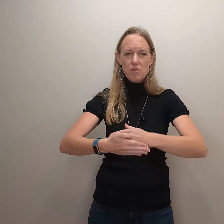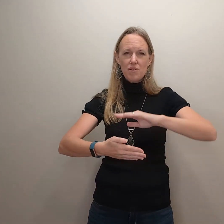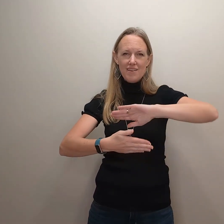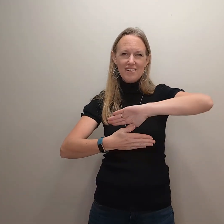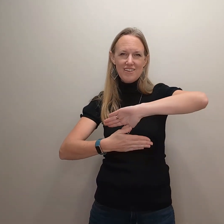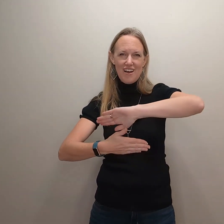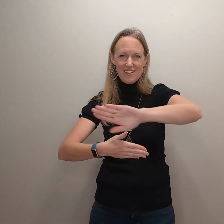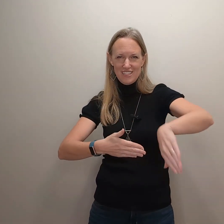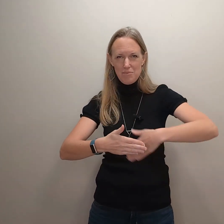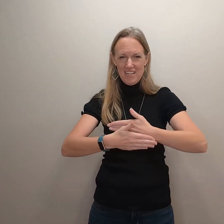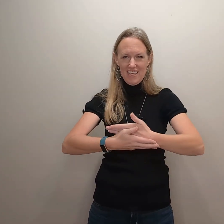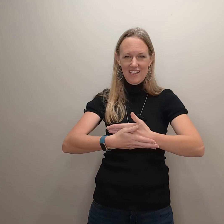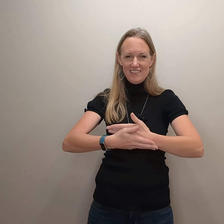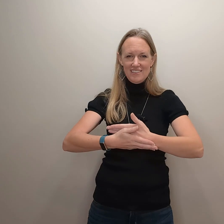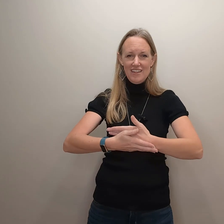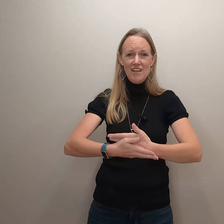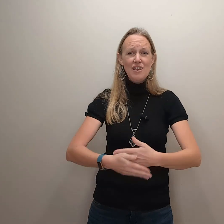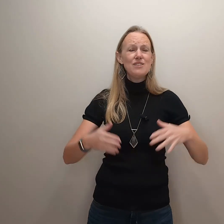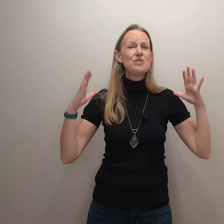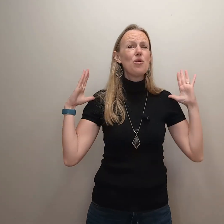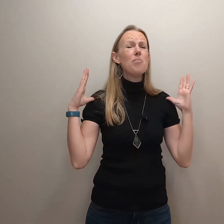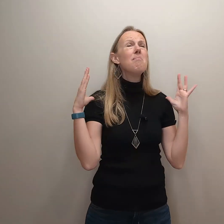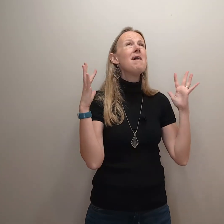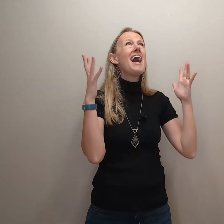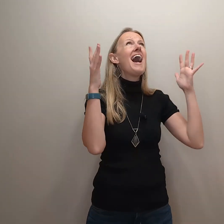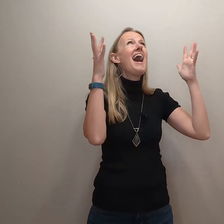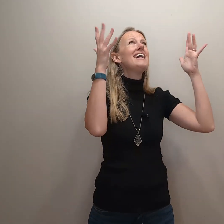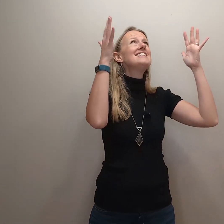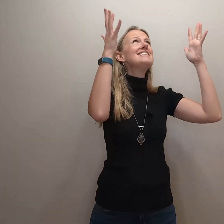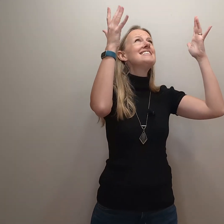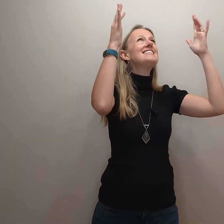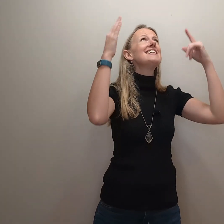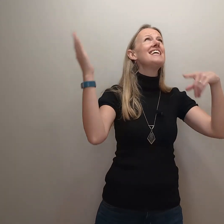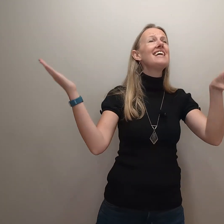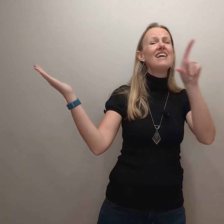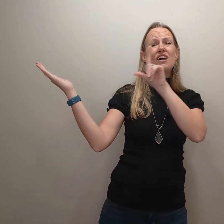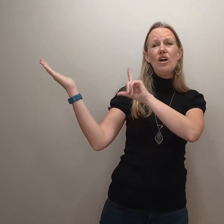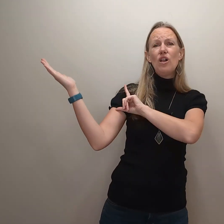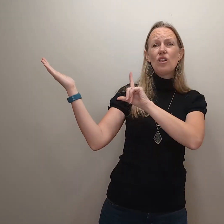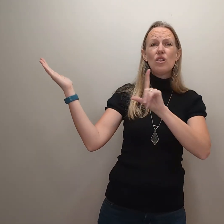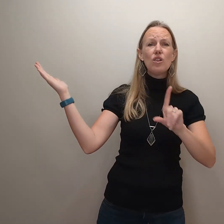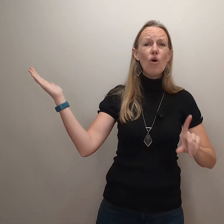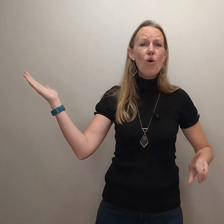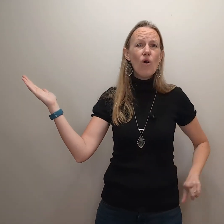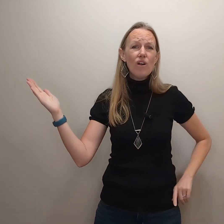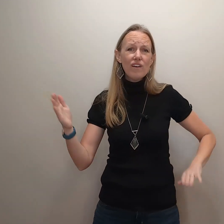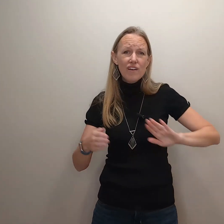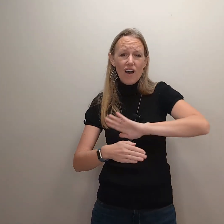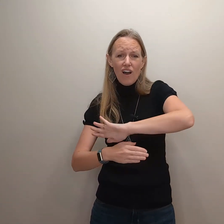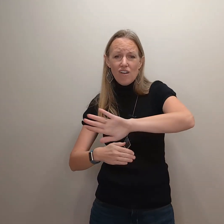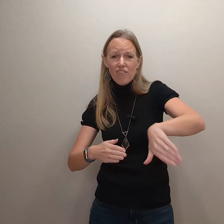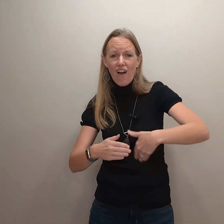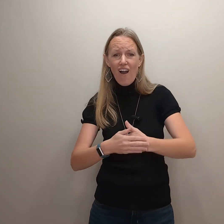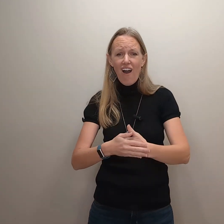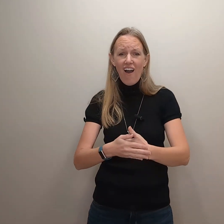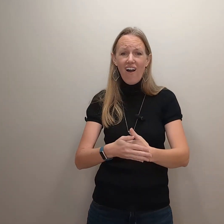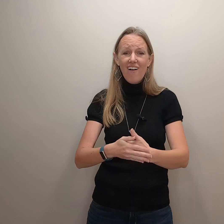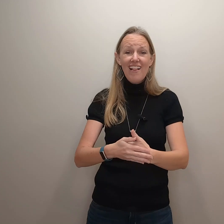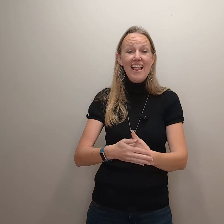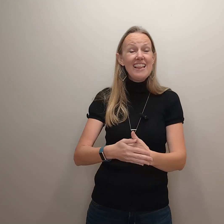it around our non-dominant hand. So Majesty, Lord of all,